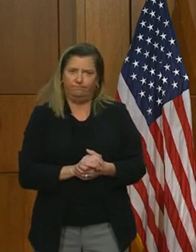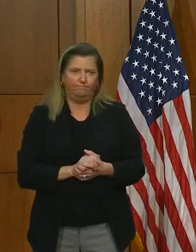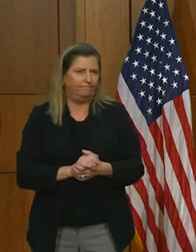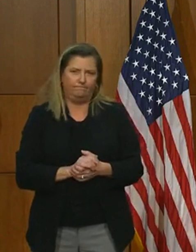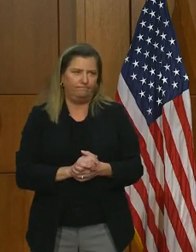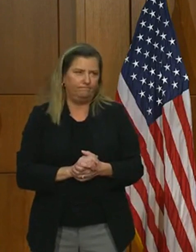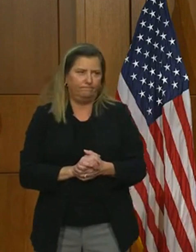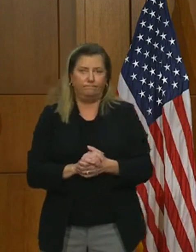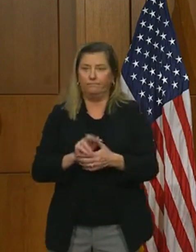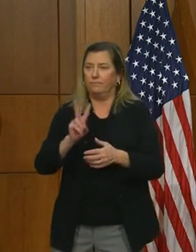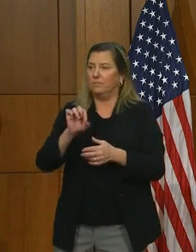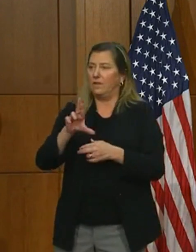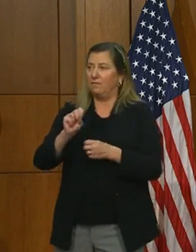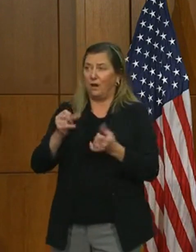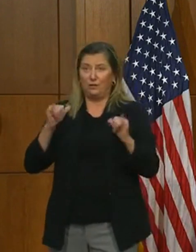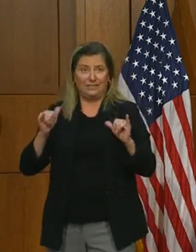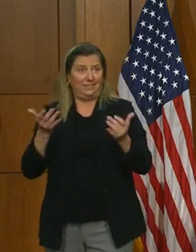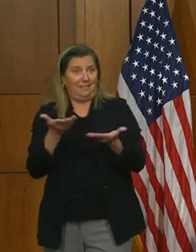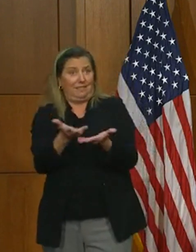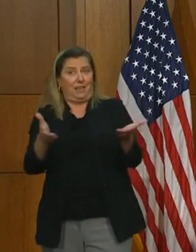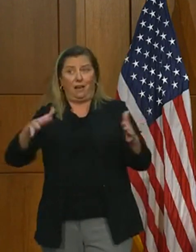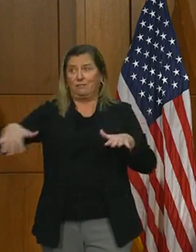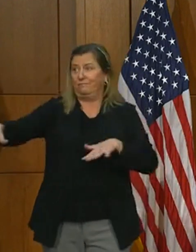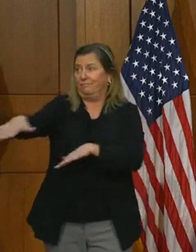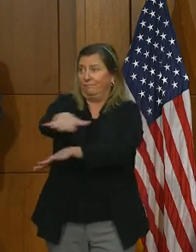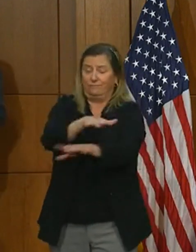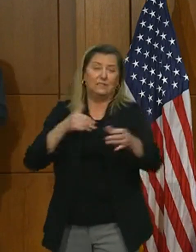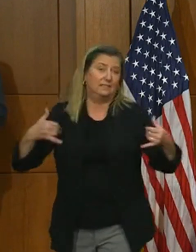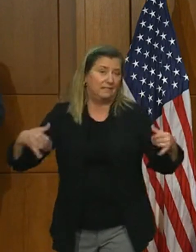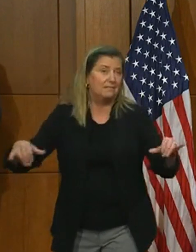has not changed. It is still with